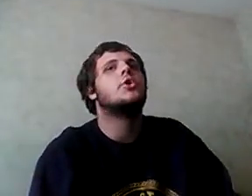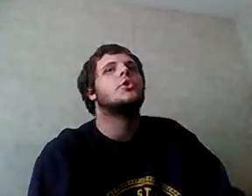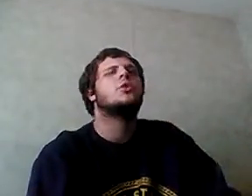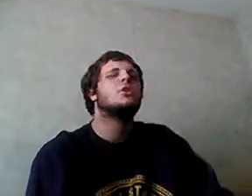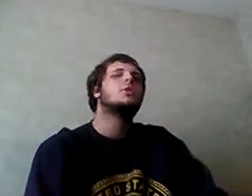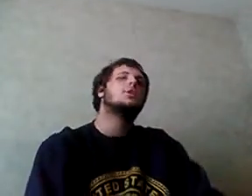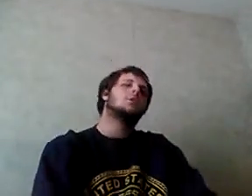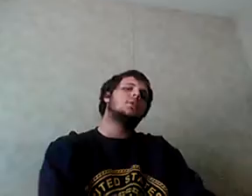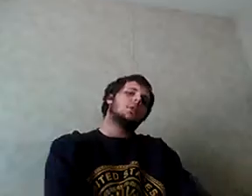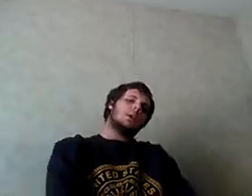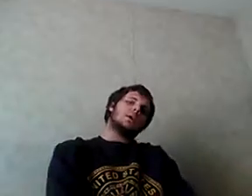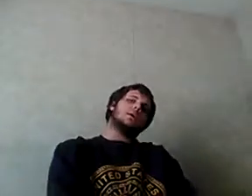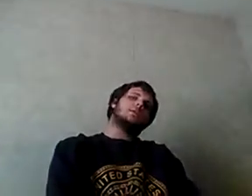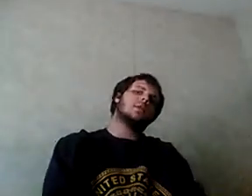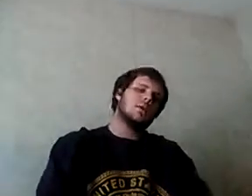butter. And